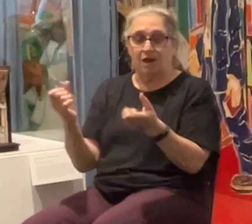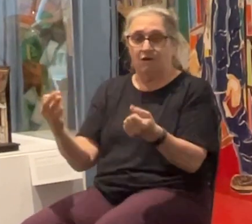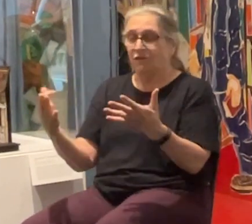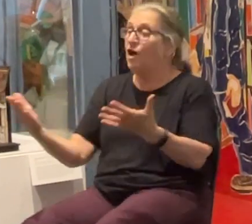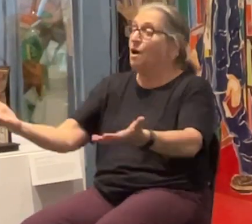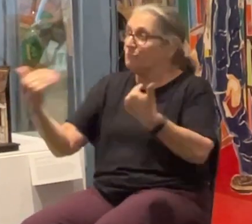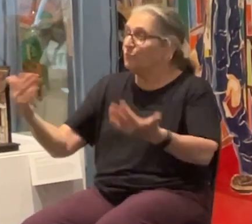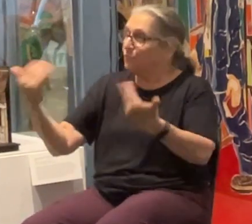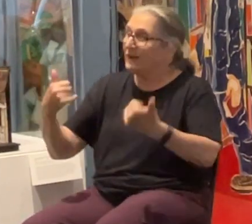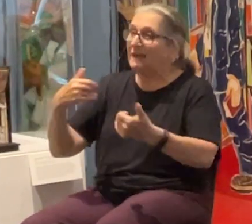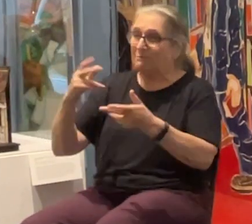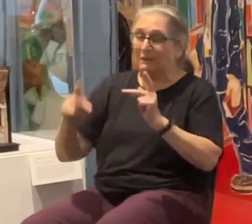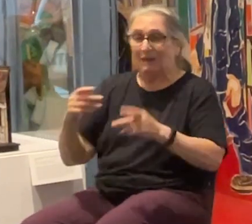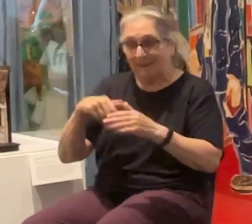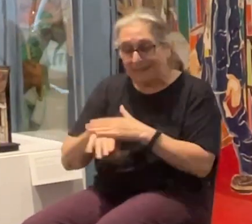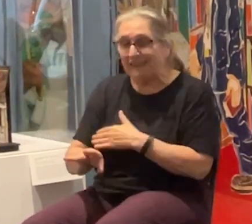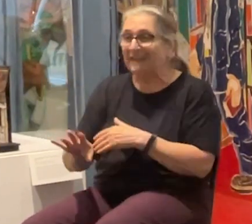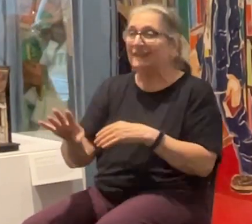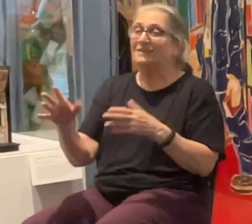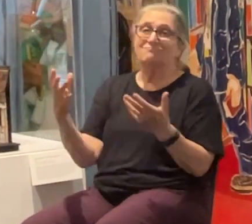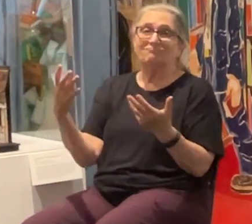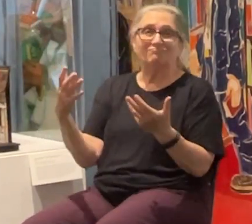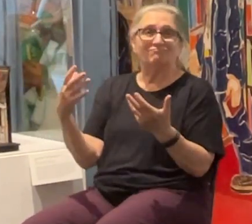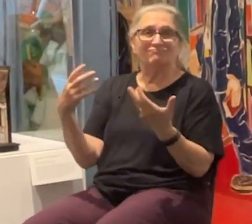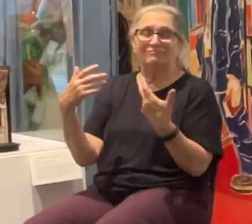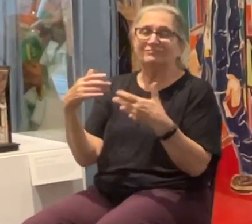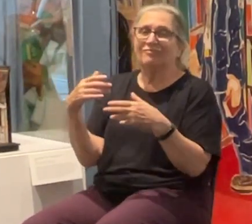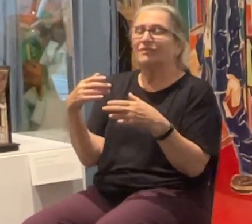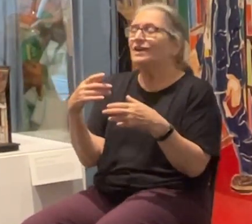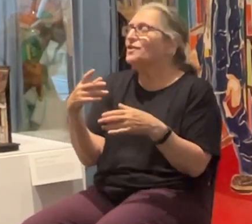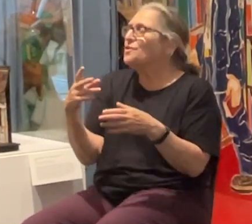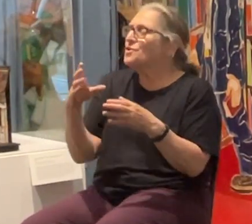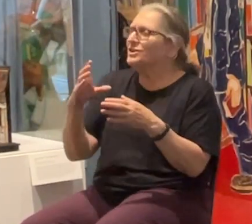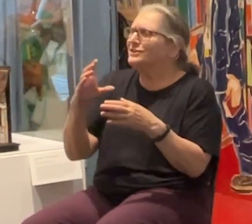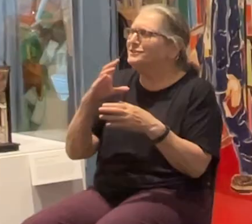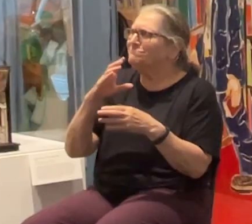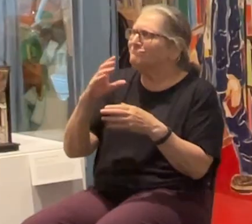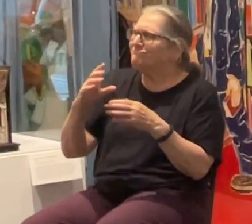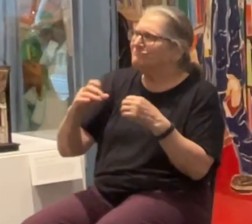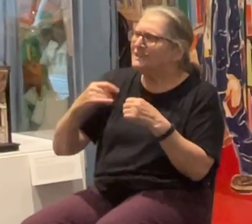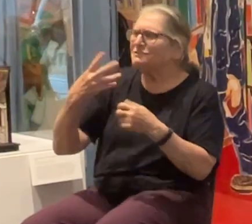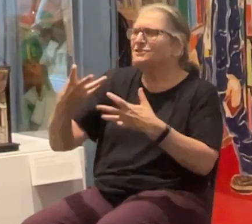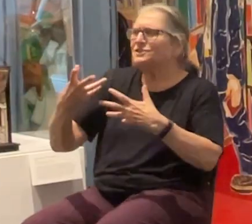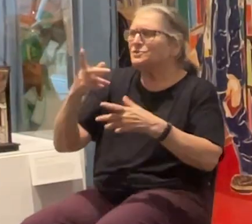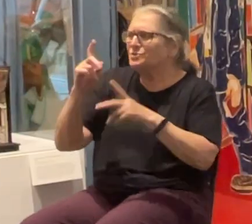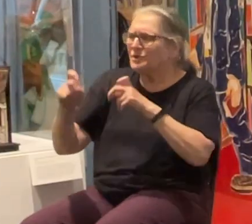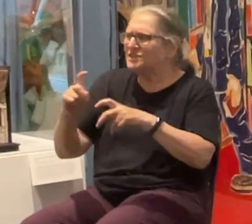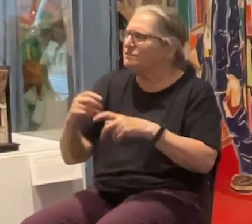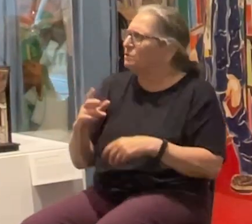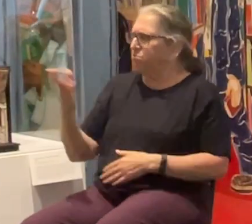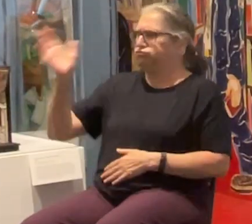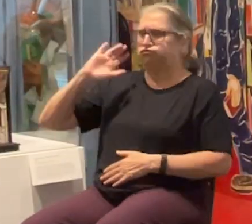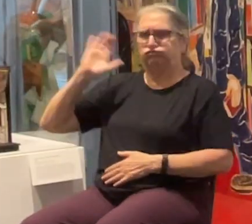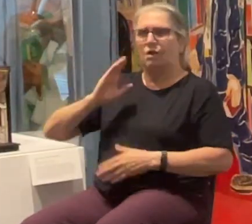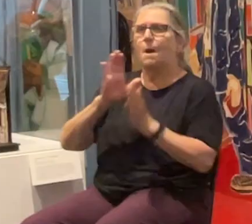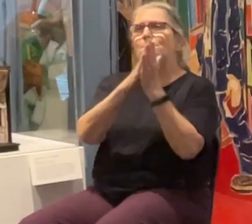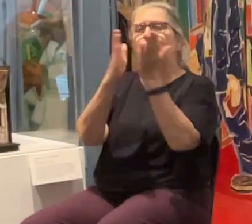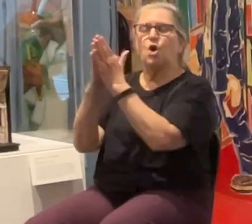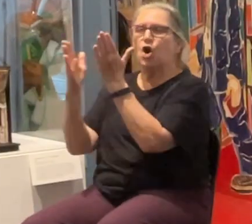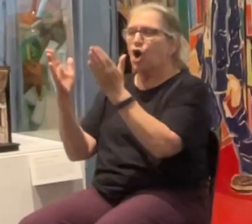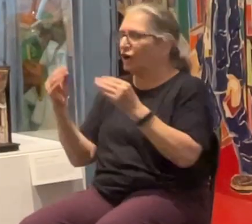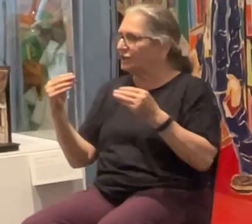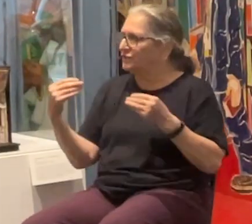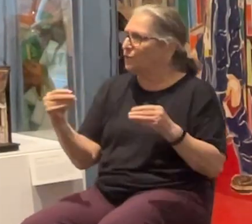bringing people in, audience, commercial thing, questions, it used to be just only books and there was bookstores and